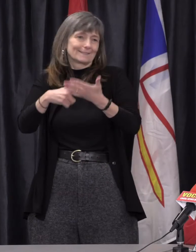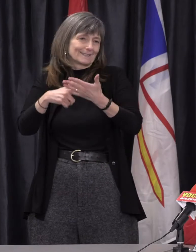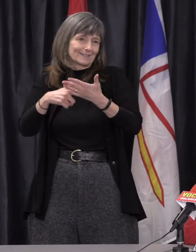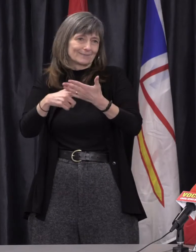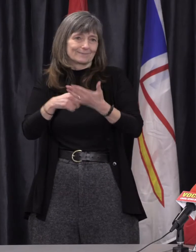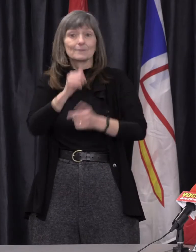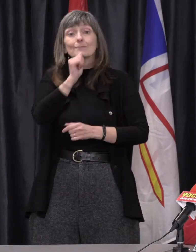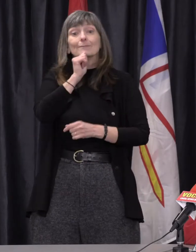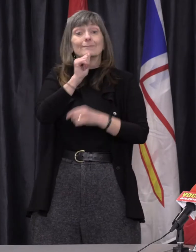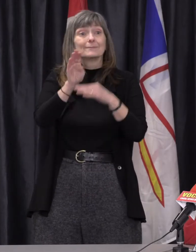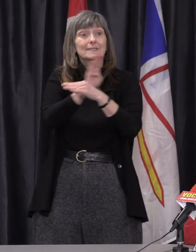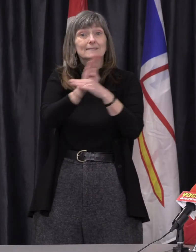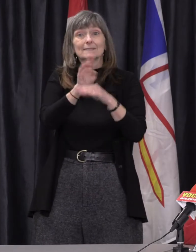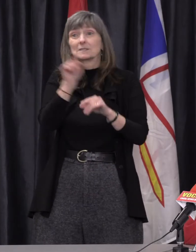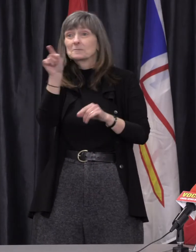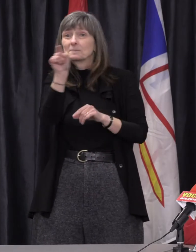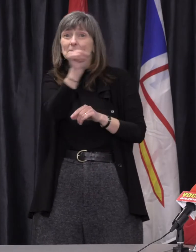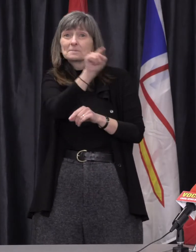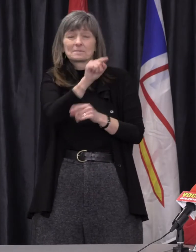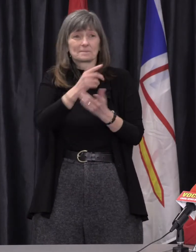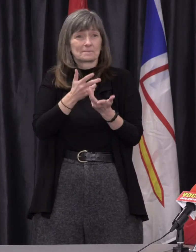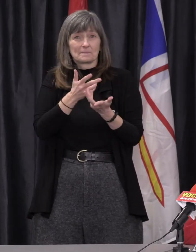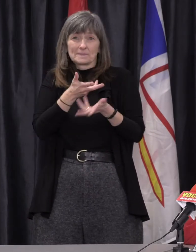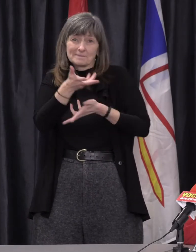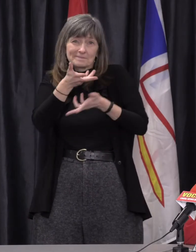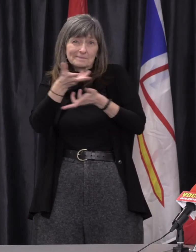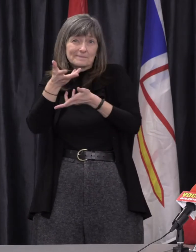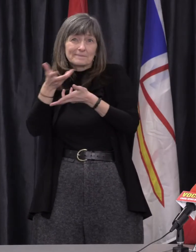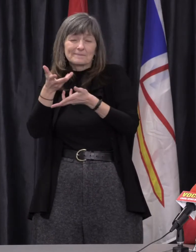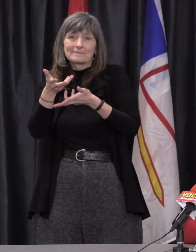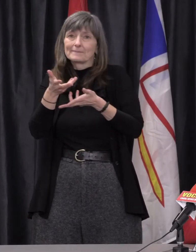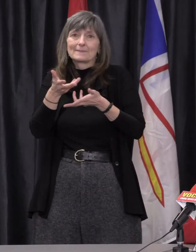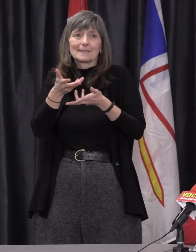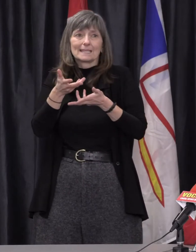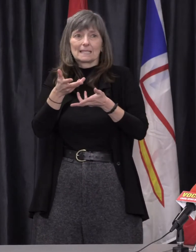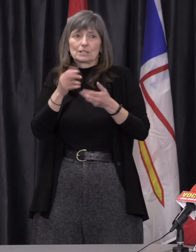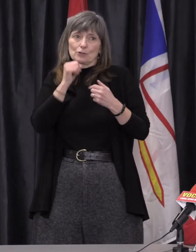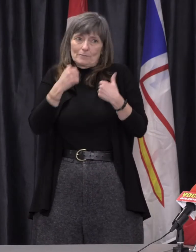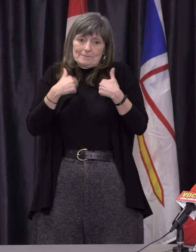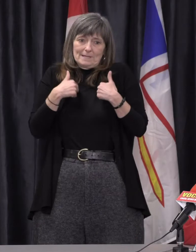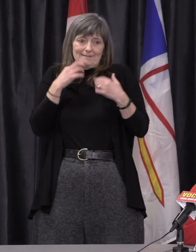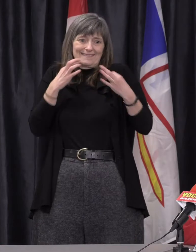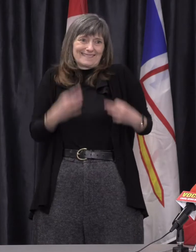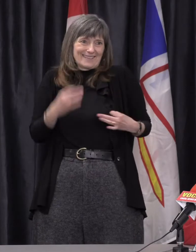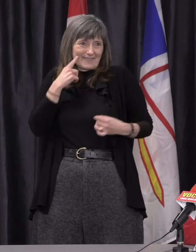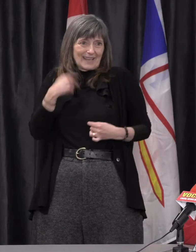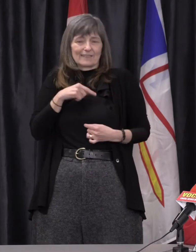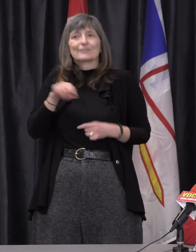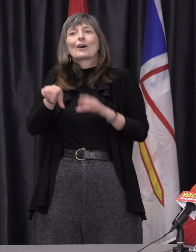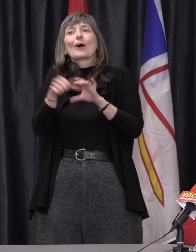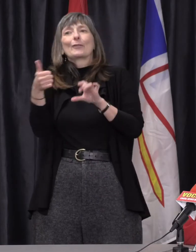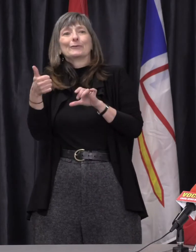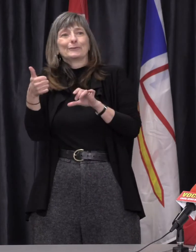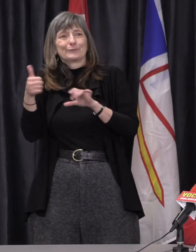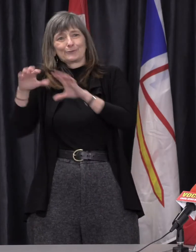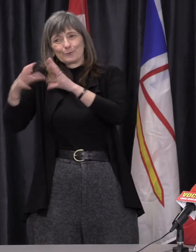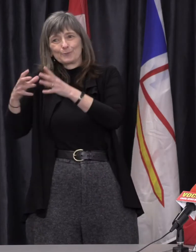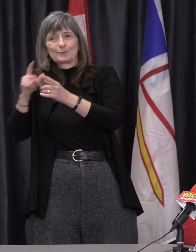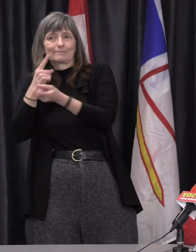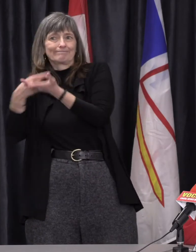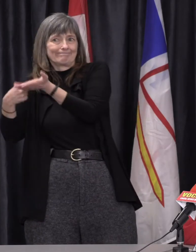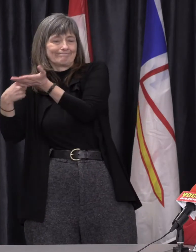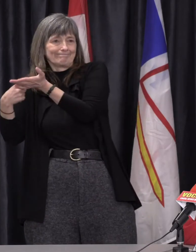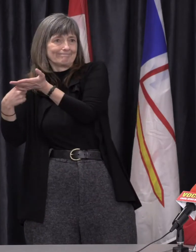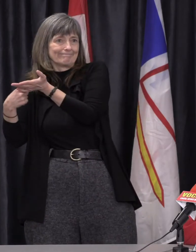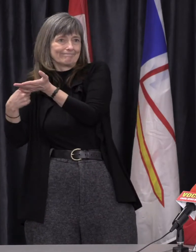with private businesses that would have to happen outside of myself as well. But so those are